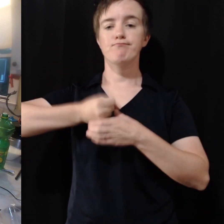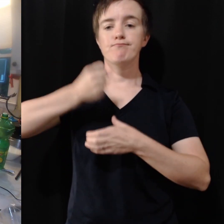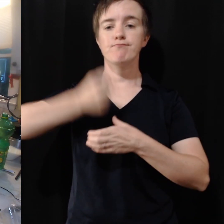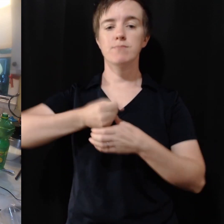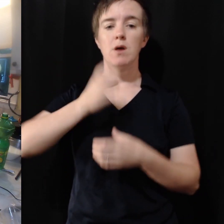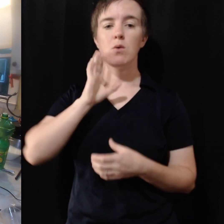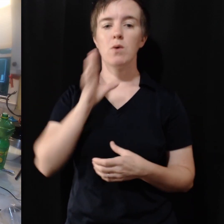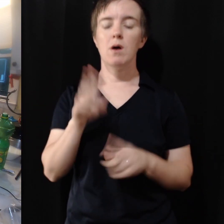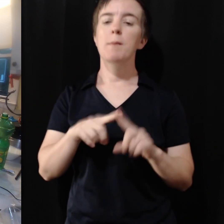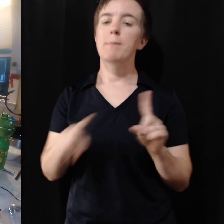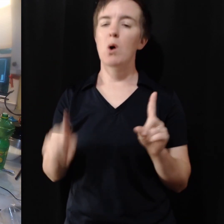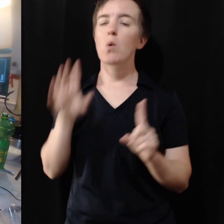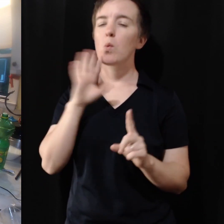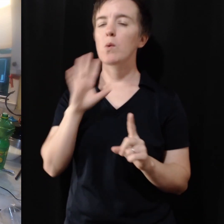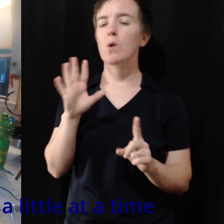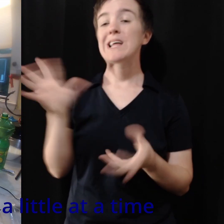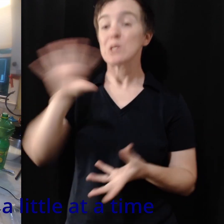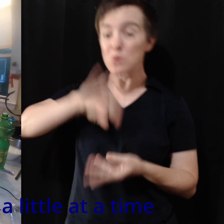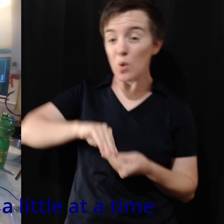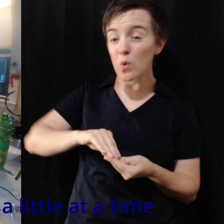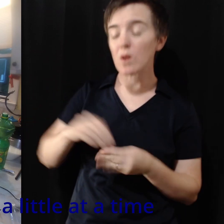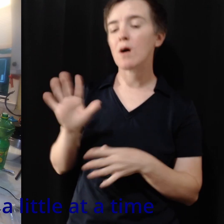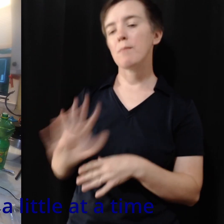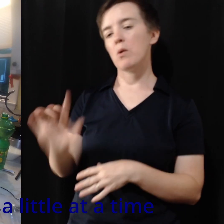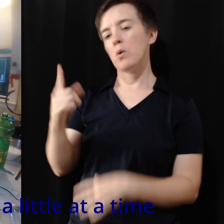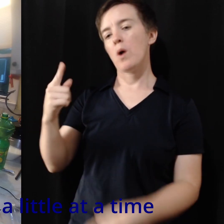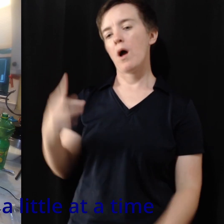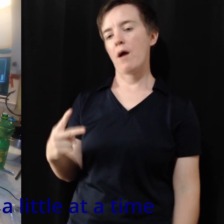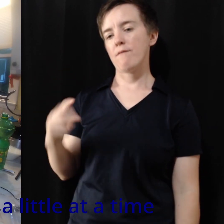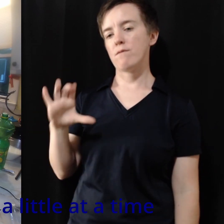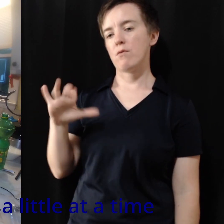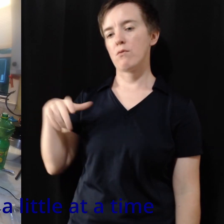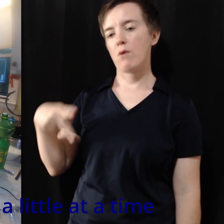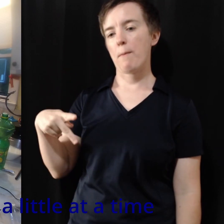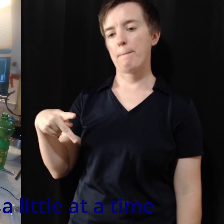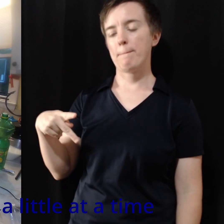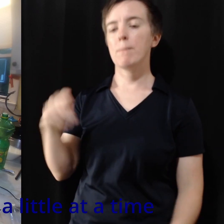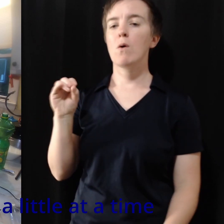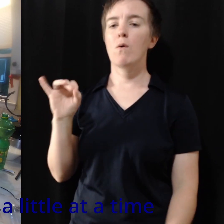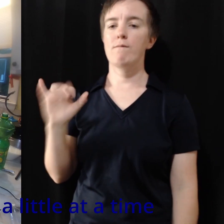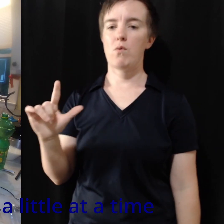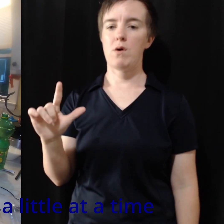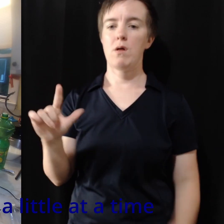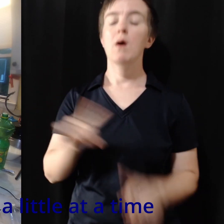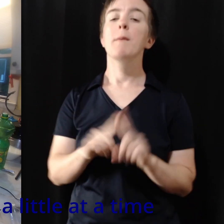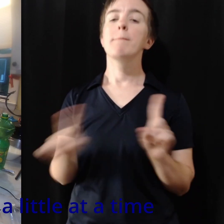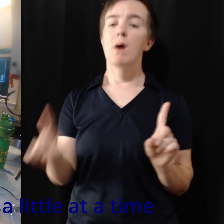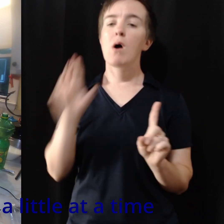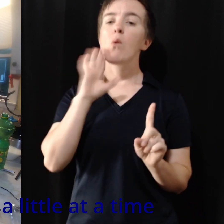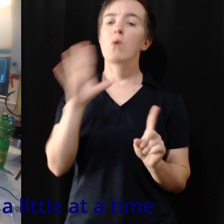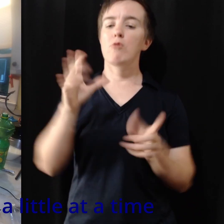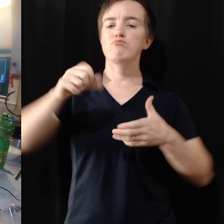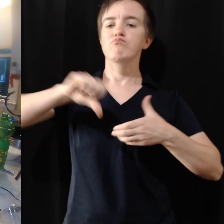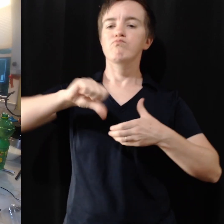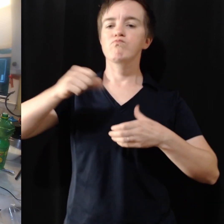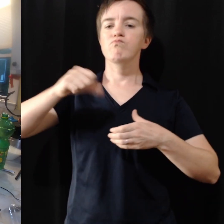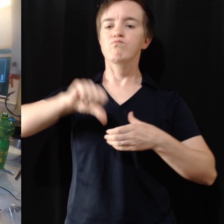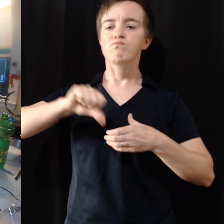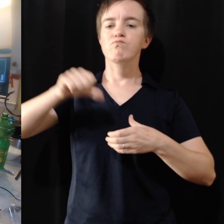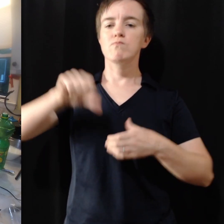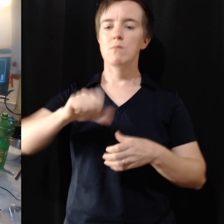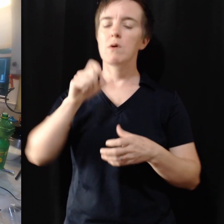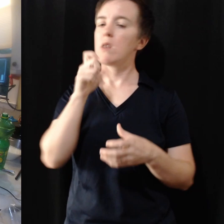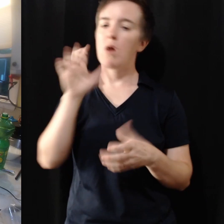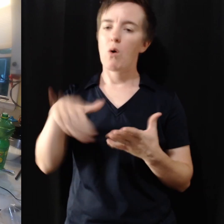there, but we're going to end up using about a half a cup of oil, but we're going to add it a little at a